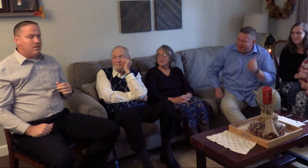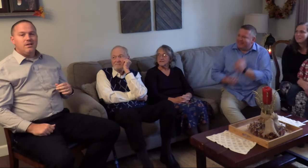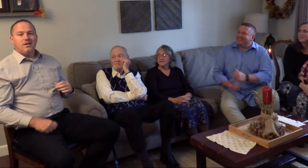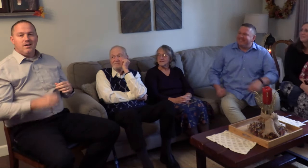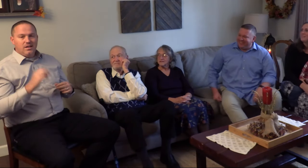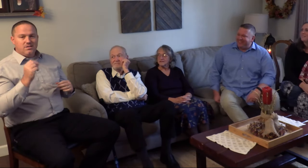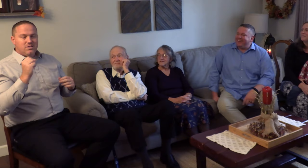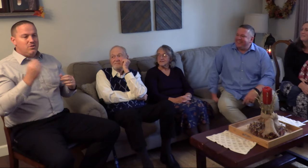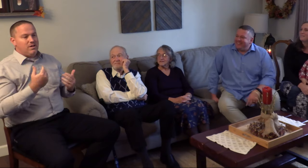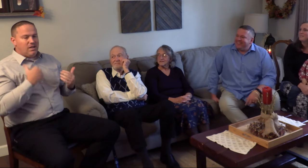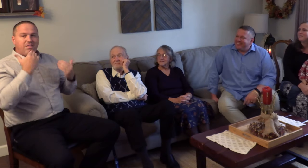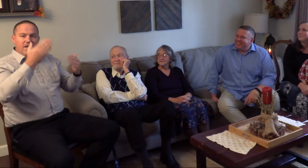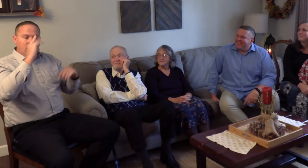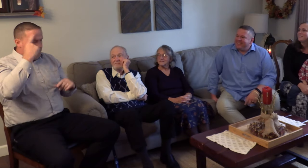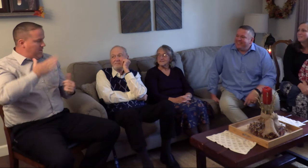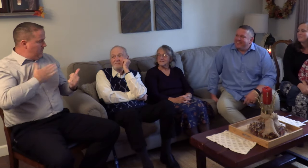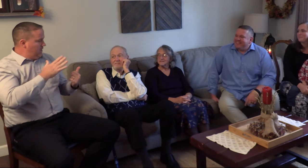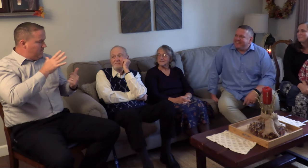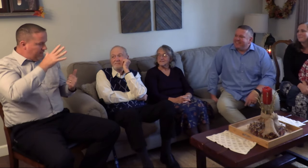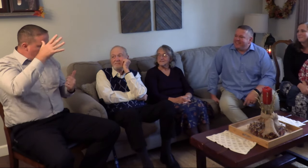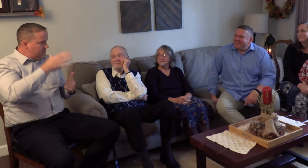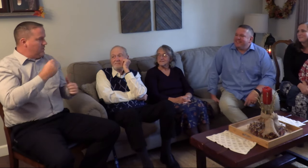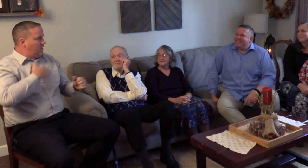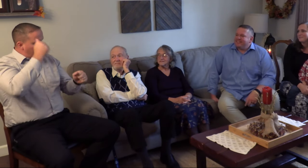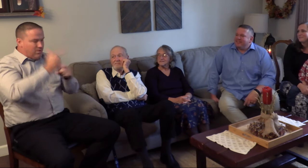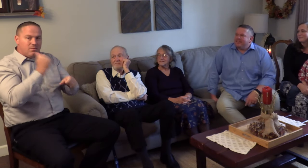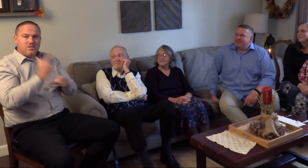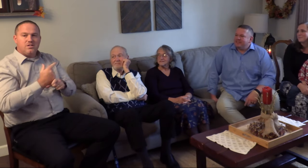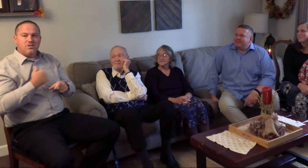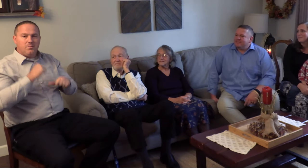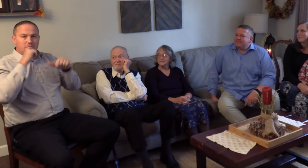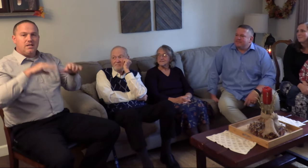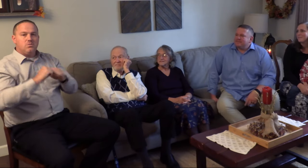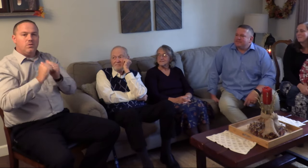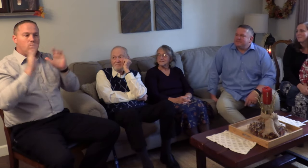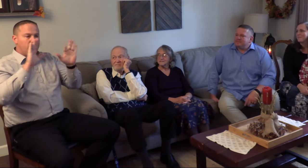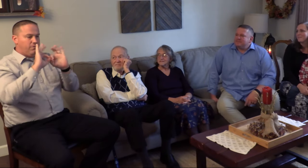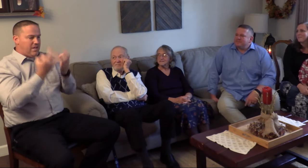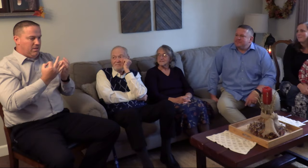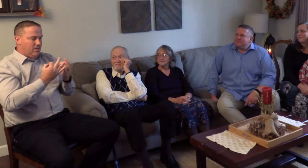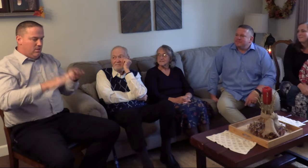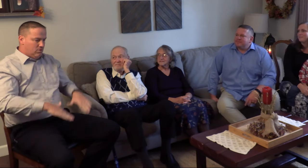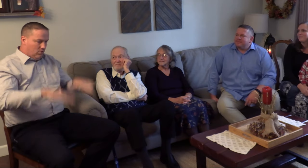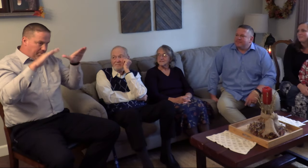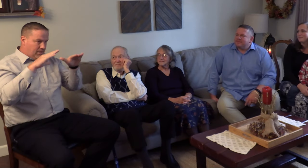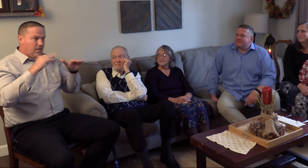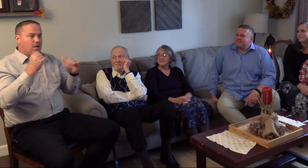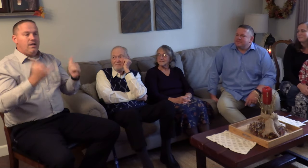amen and so I thank god for my parents and my brother and my sister I've been blessed with a wonderful family to grow up in and